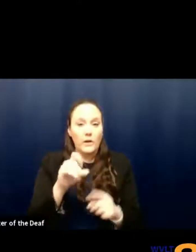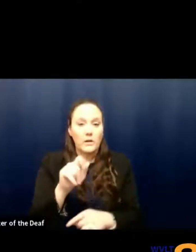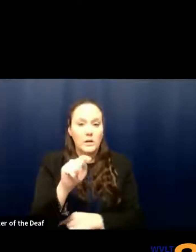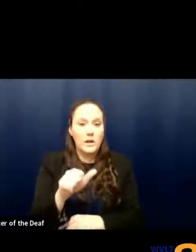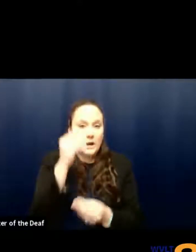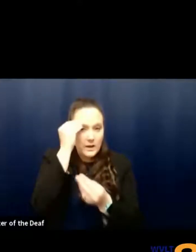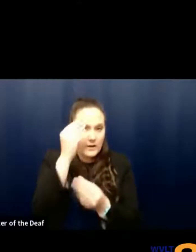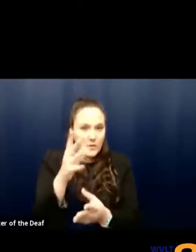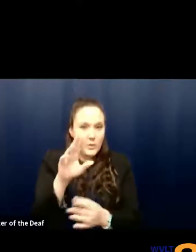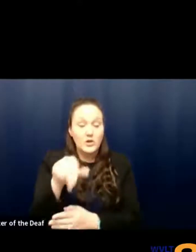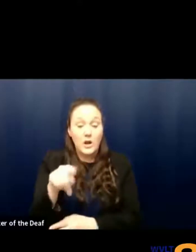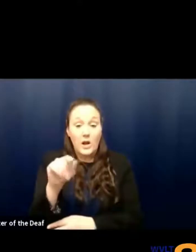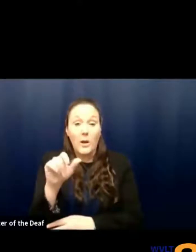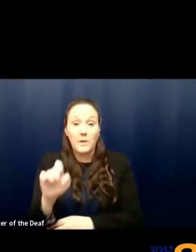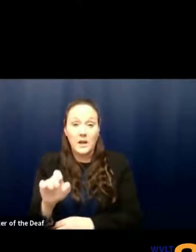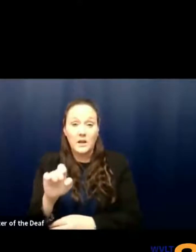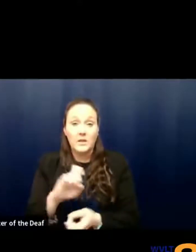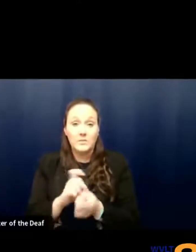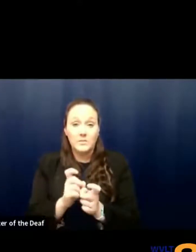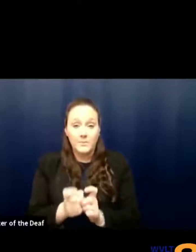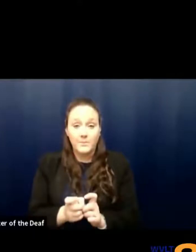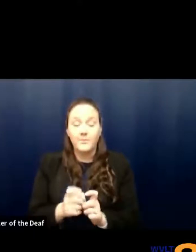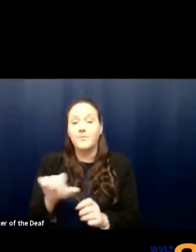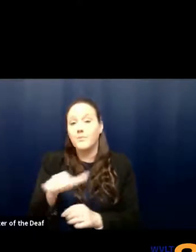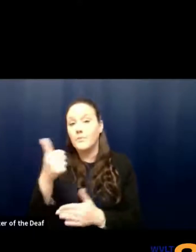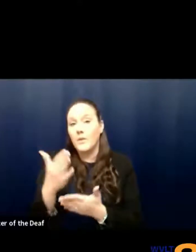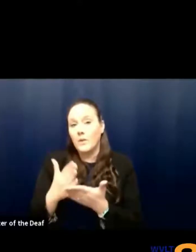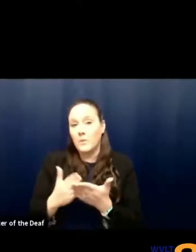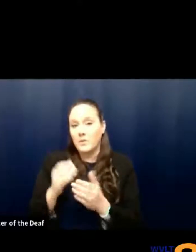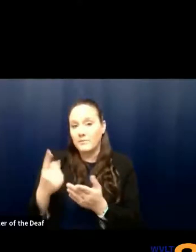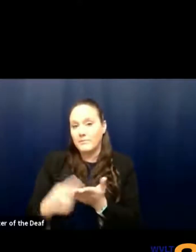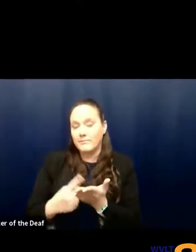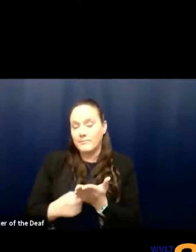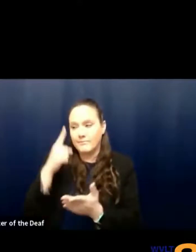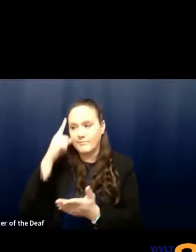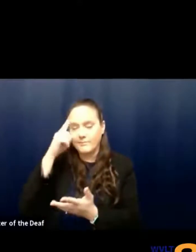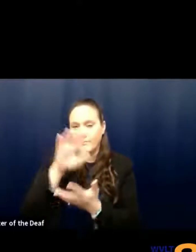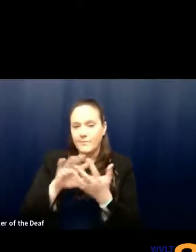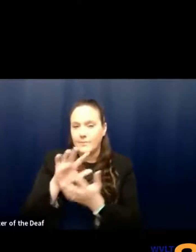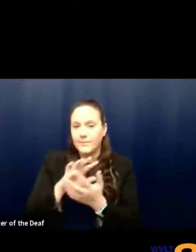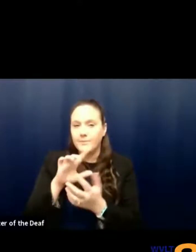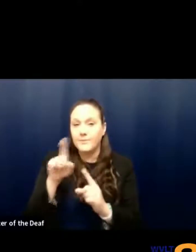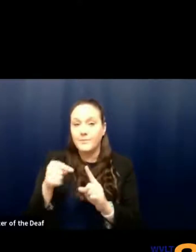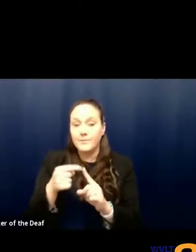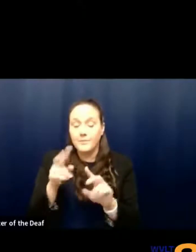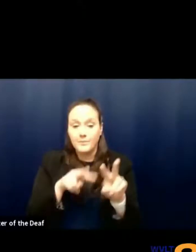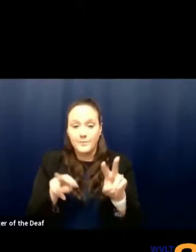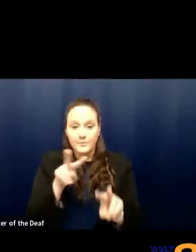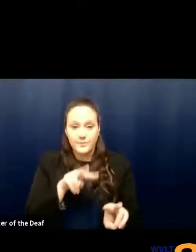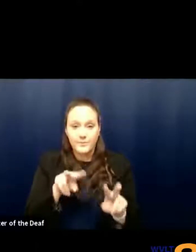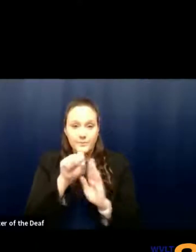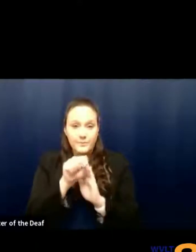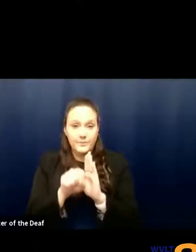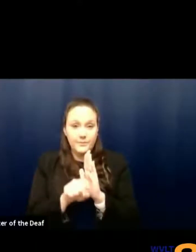that could be the reason as well. The other piece that can be sometimes confusing for folks is when you look at the state's